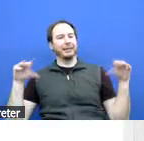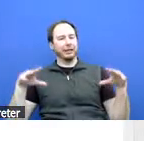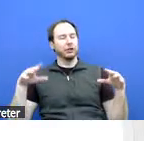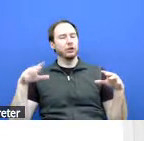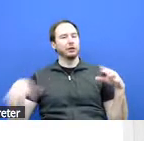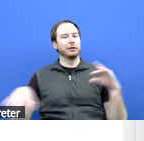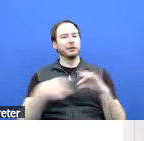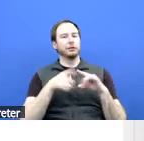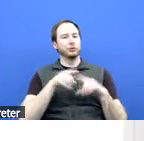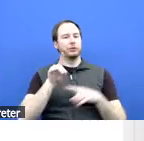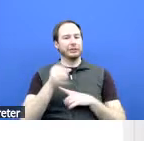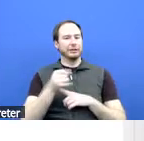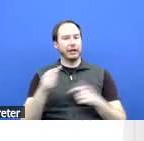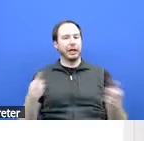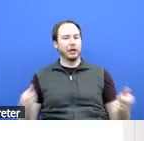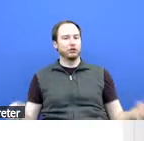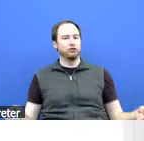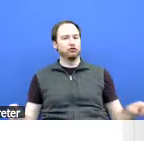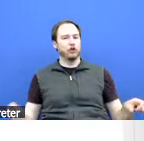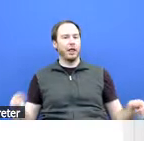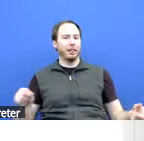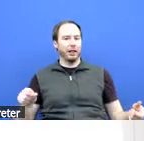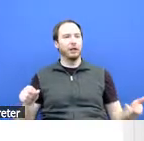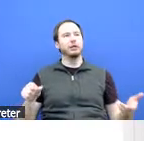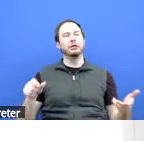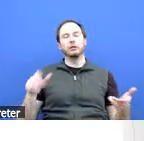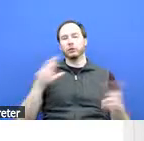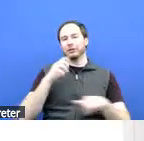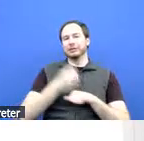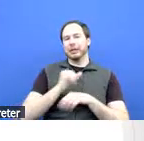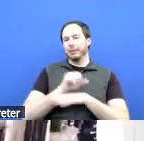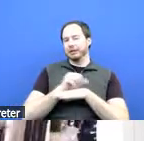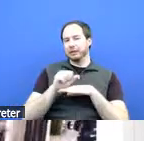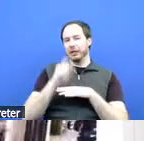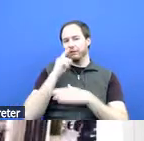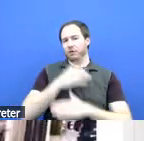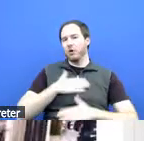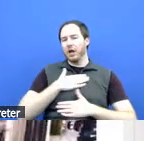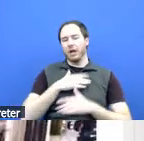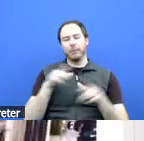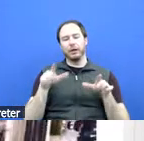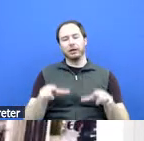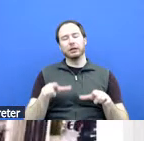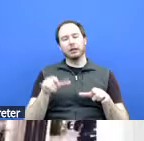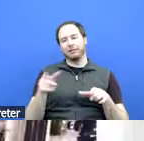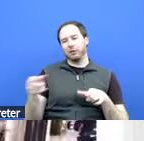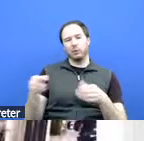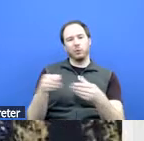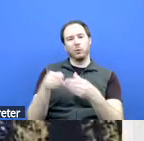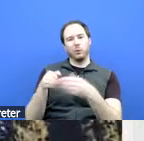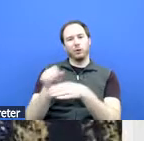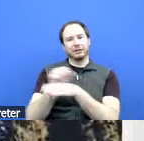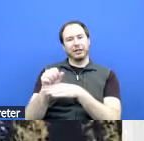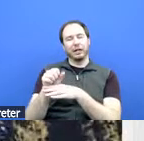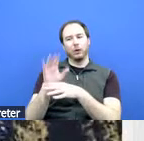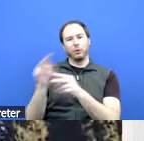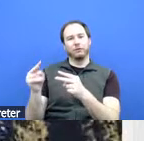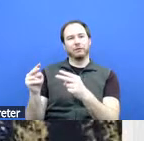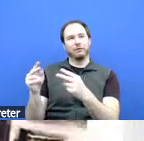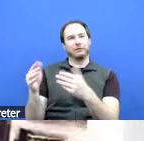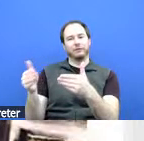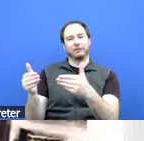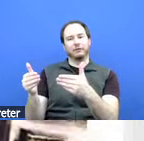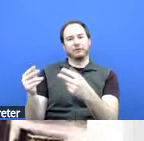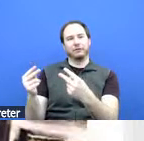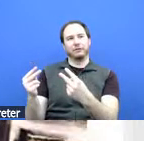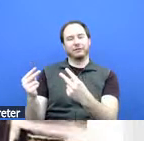can adjust them. And we was gonna have the stage, if we was to do entertainment, the stage in the corner where it's like